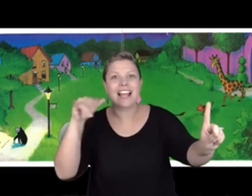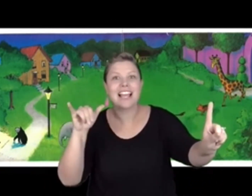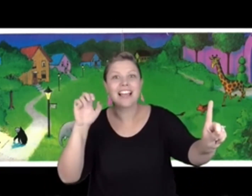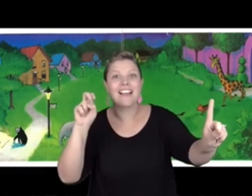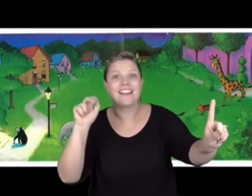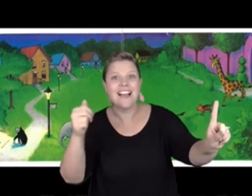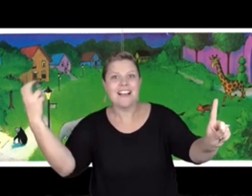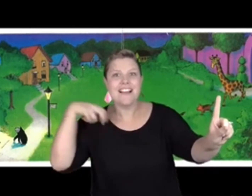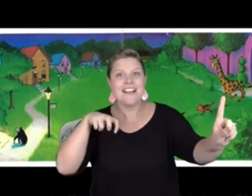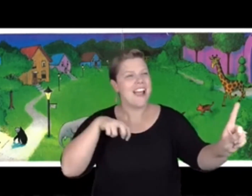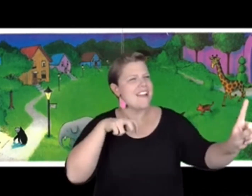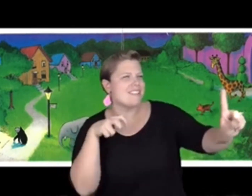the hyena,